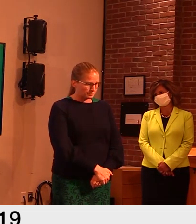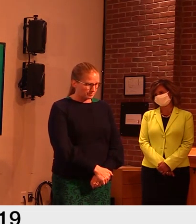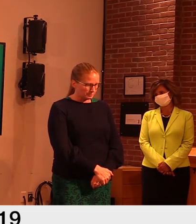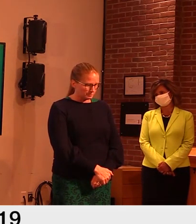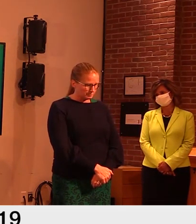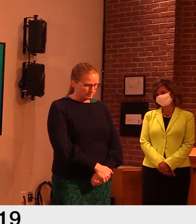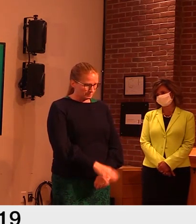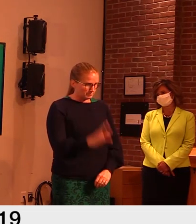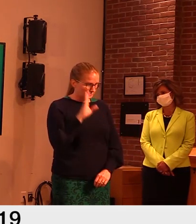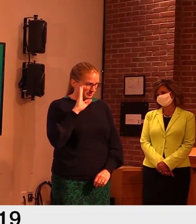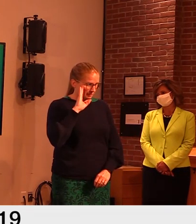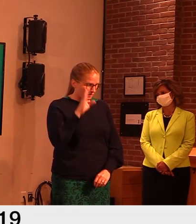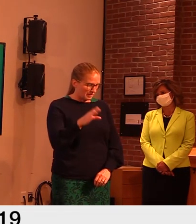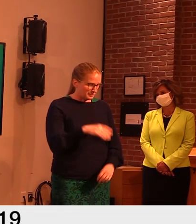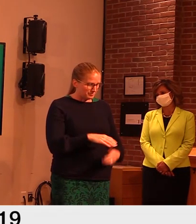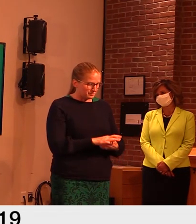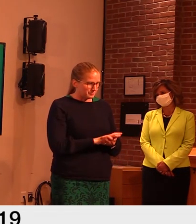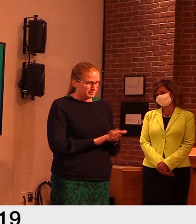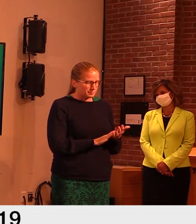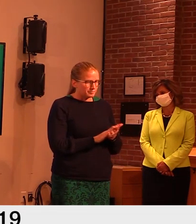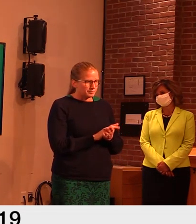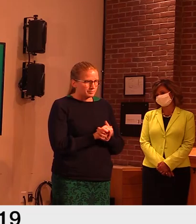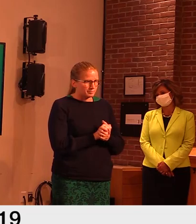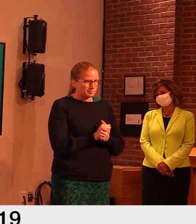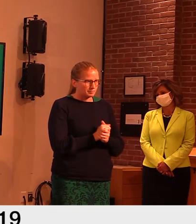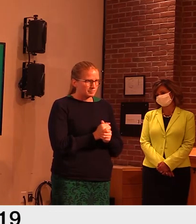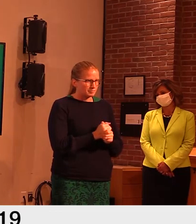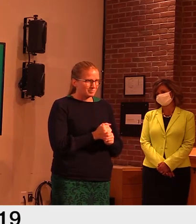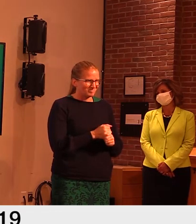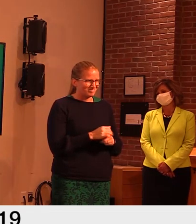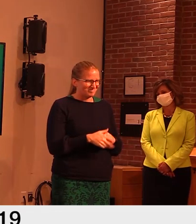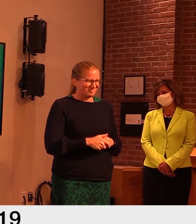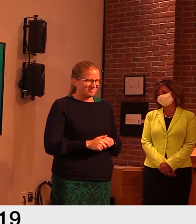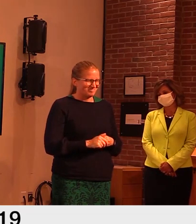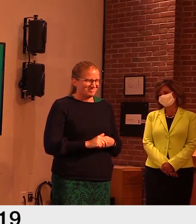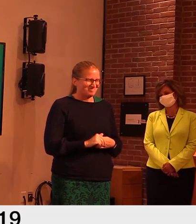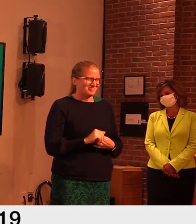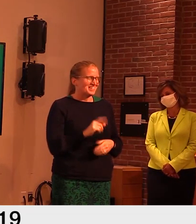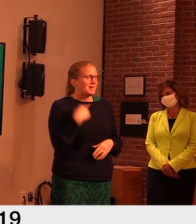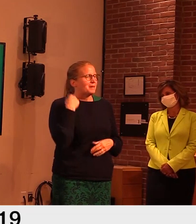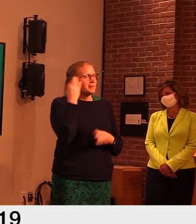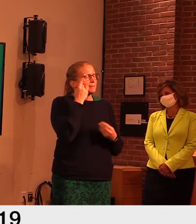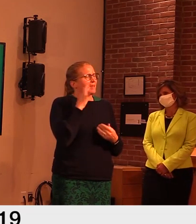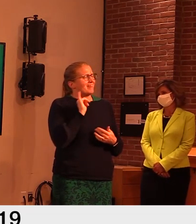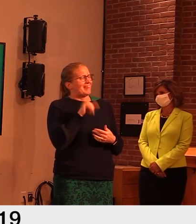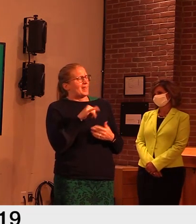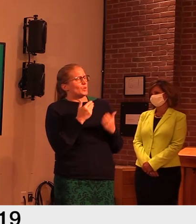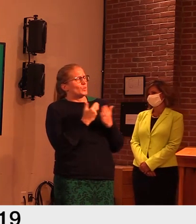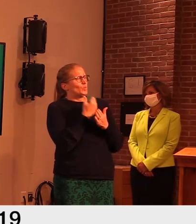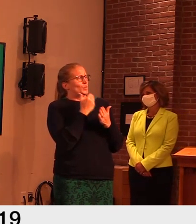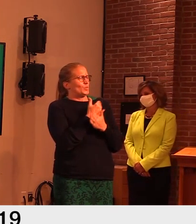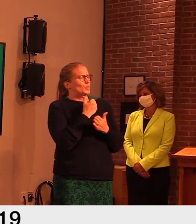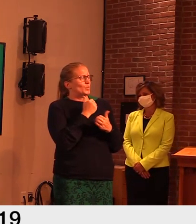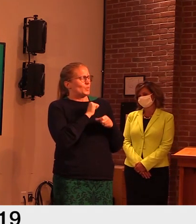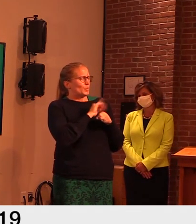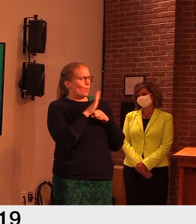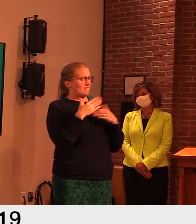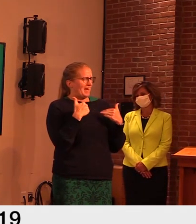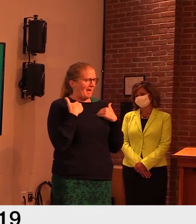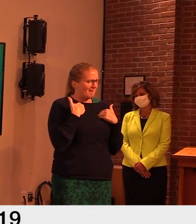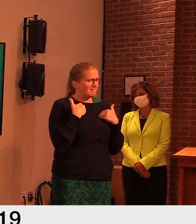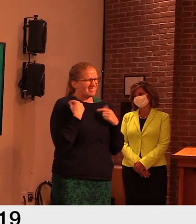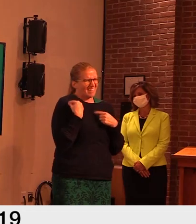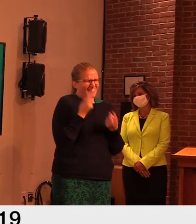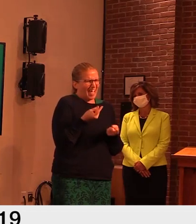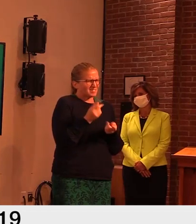Yeah, thank you. So you're basically asking, are the same disparities we see in health outcomes and people who are